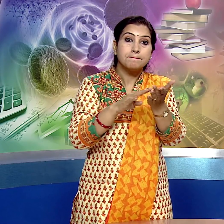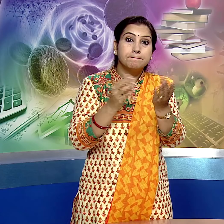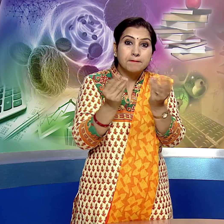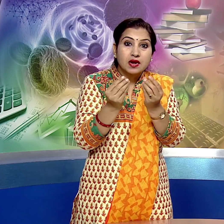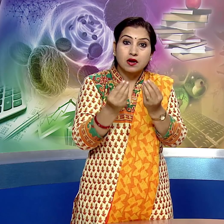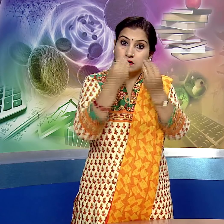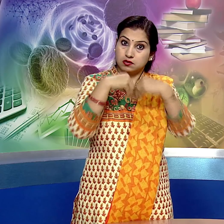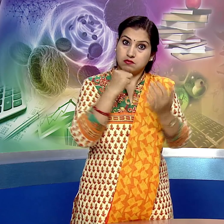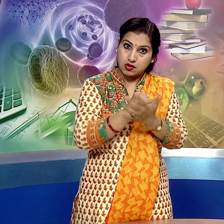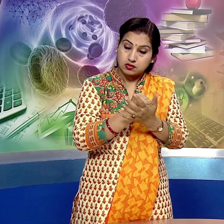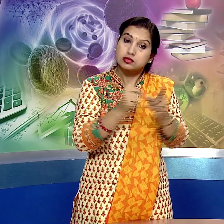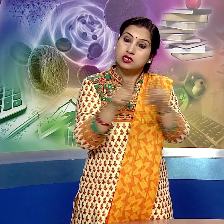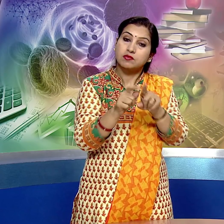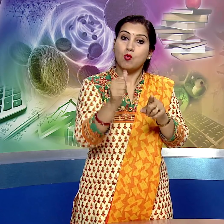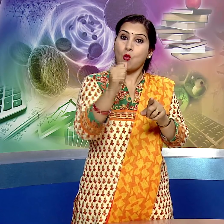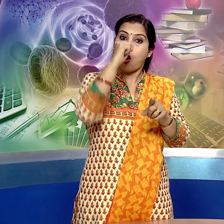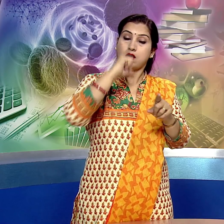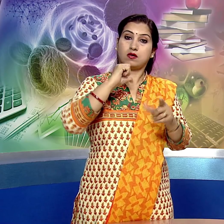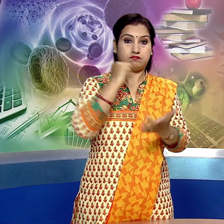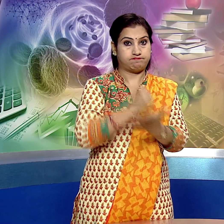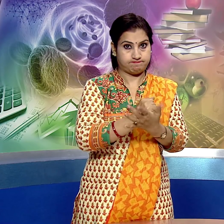minerals, and water.